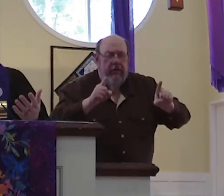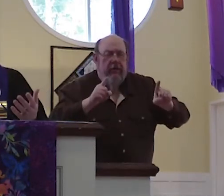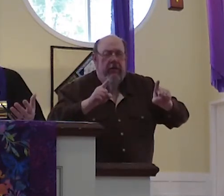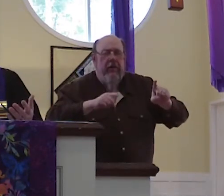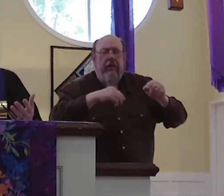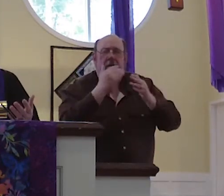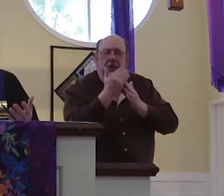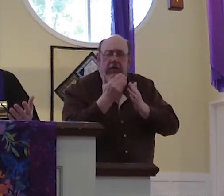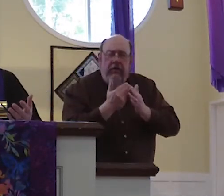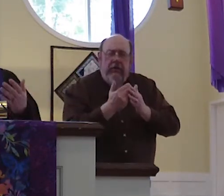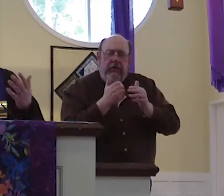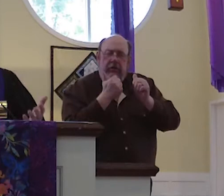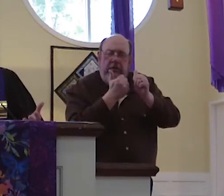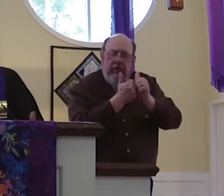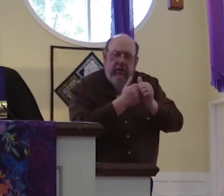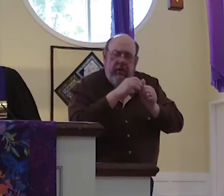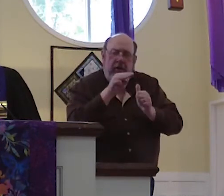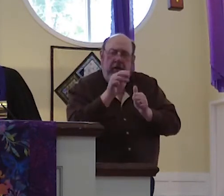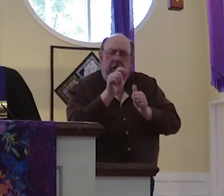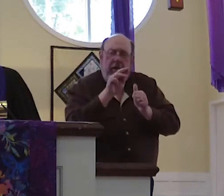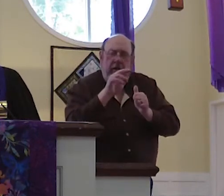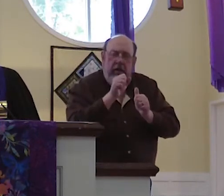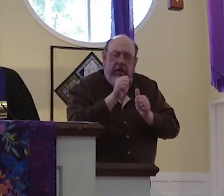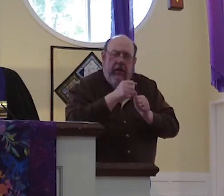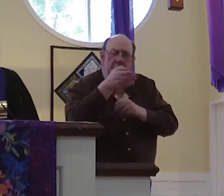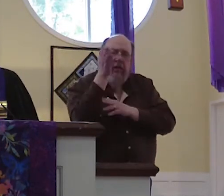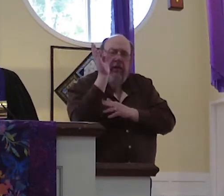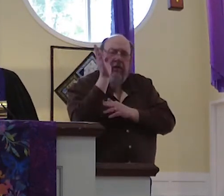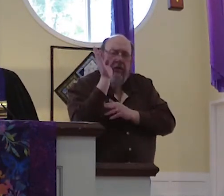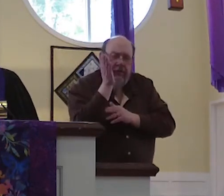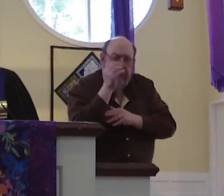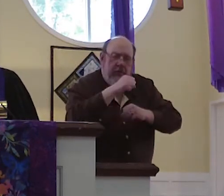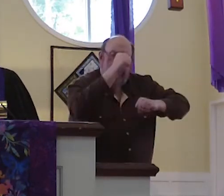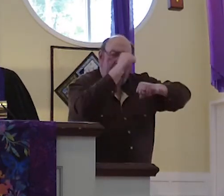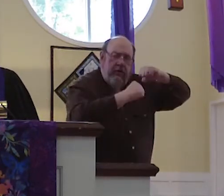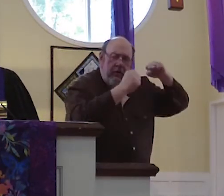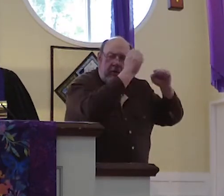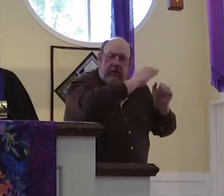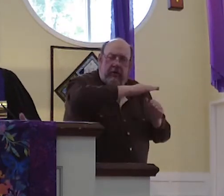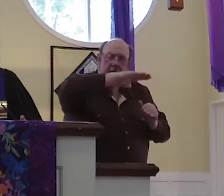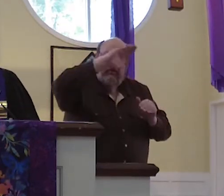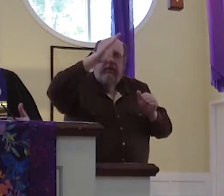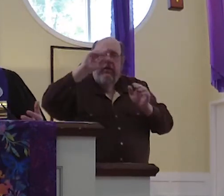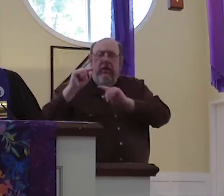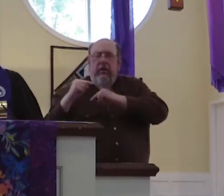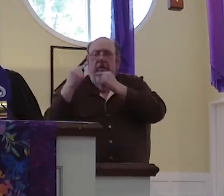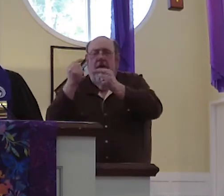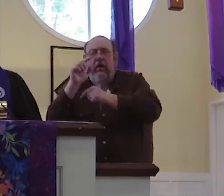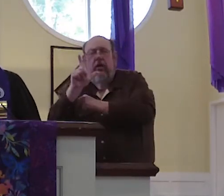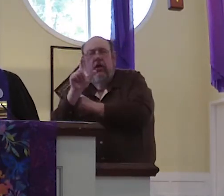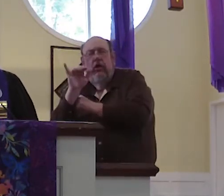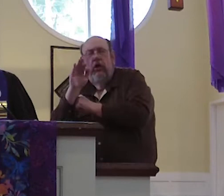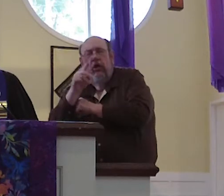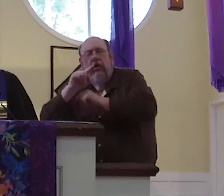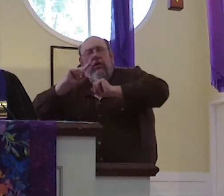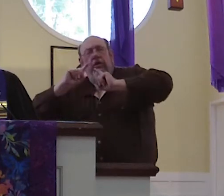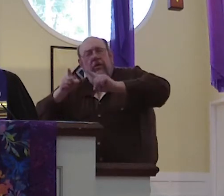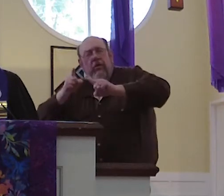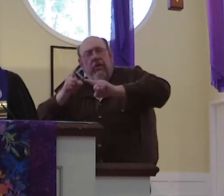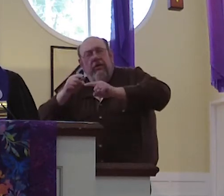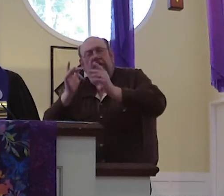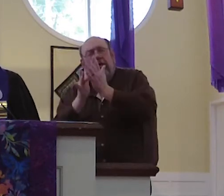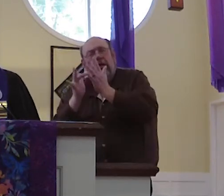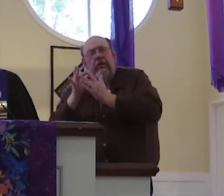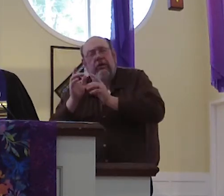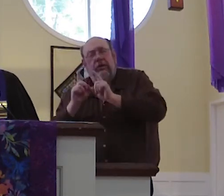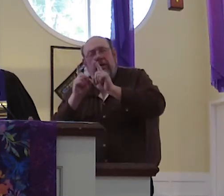we're following from Matthew is a part of the Sermon on the Mount, while Luke's version comes in response to one of Jesus'